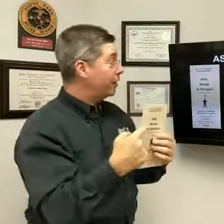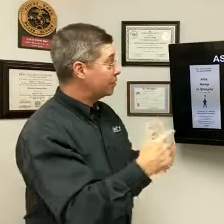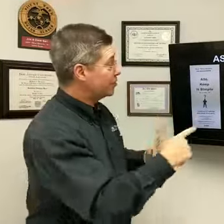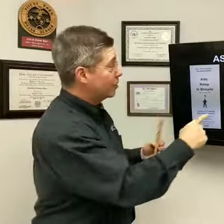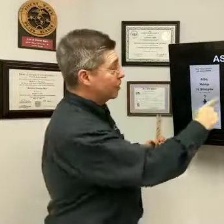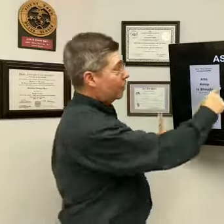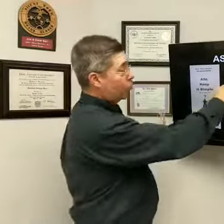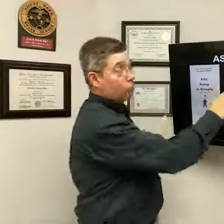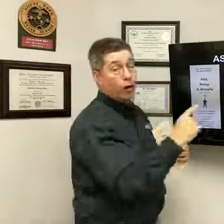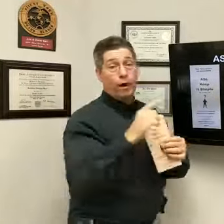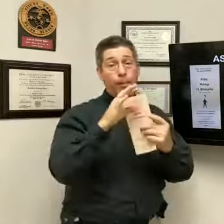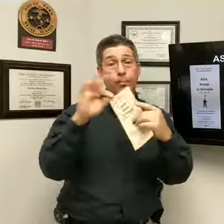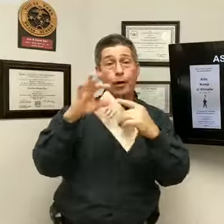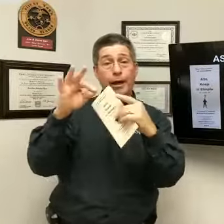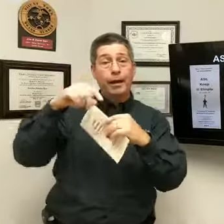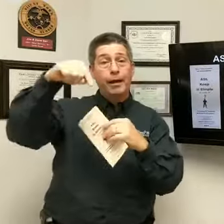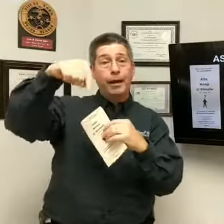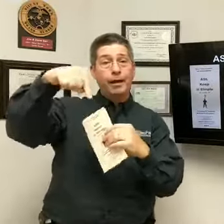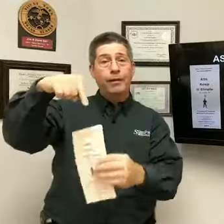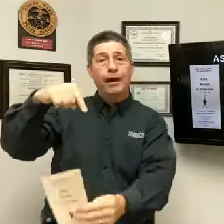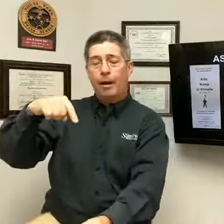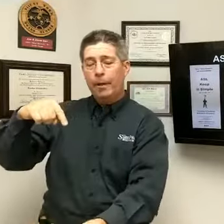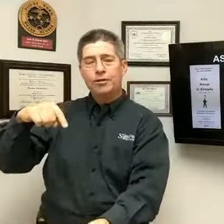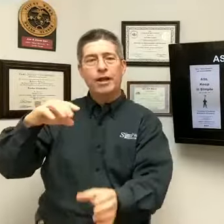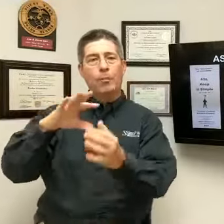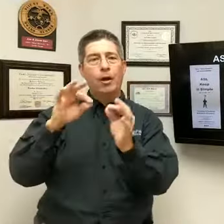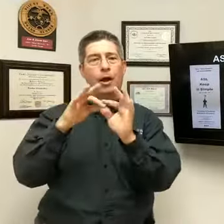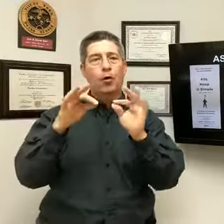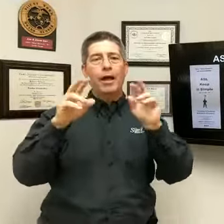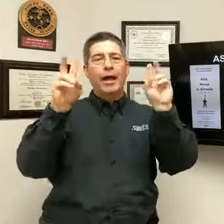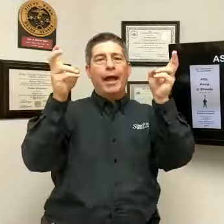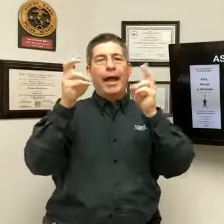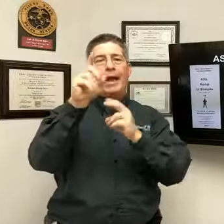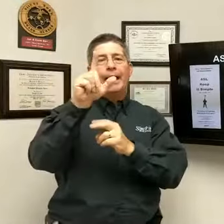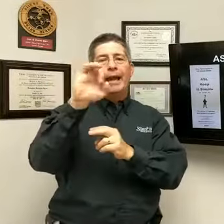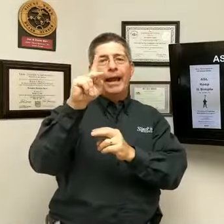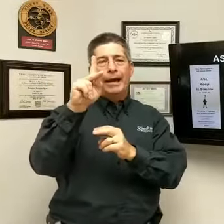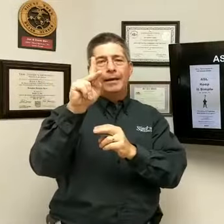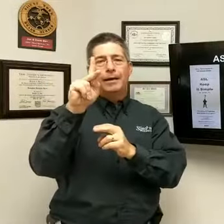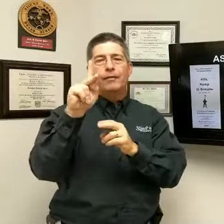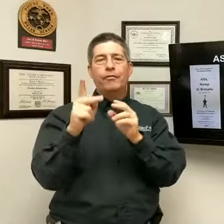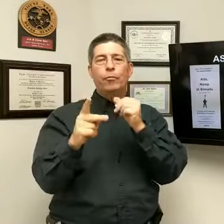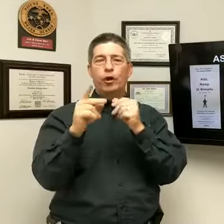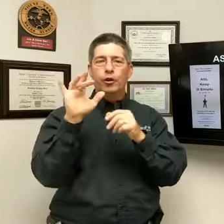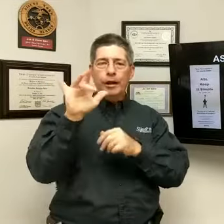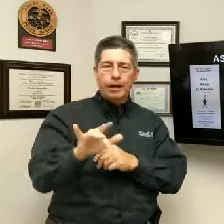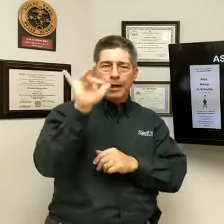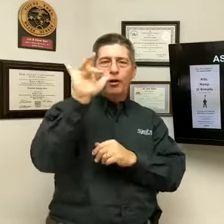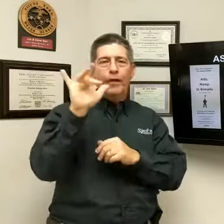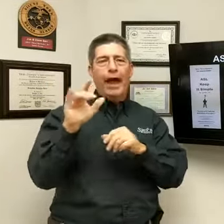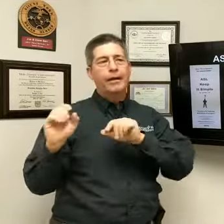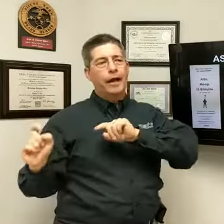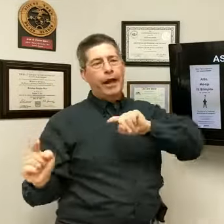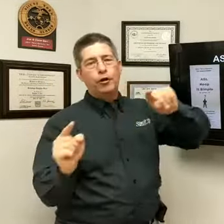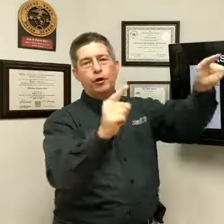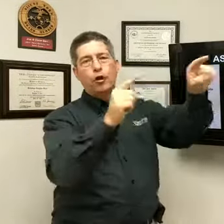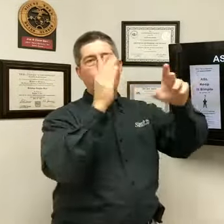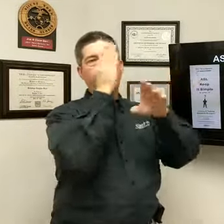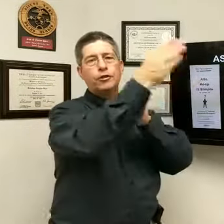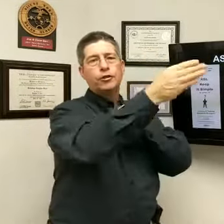this we're going to be putting in the comments down below a link where you can click on that and you'll go right to the